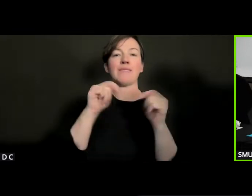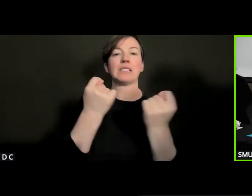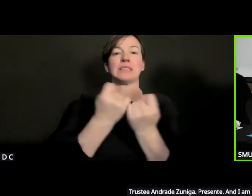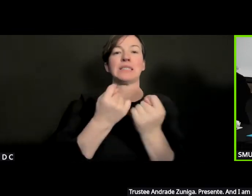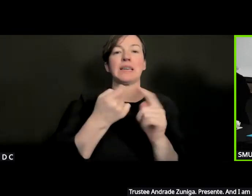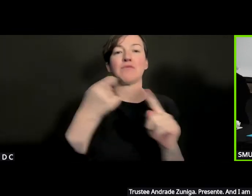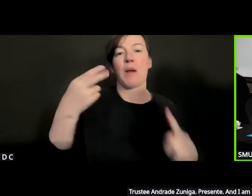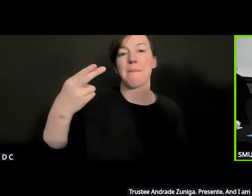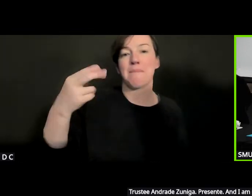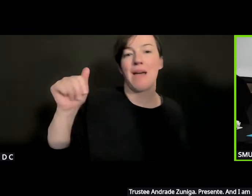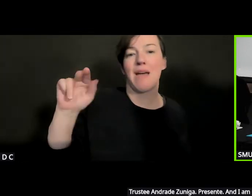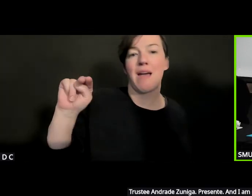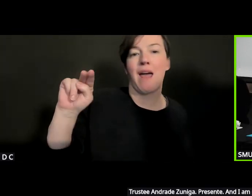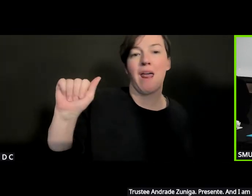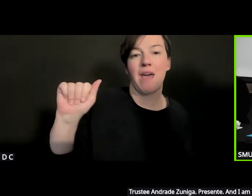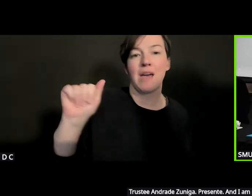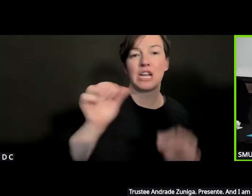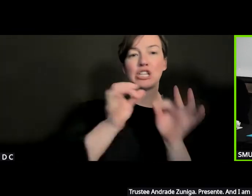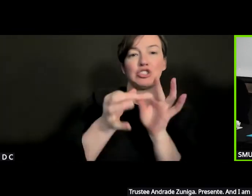Hannah Interpreting